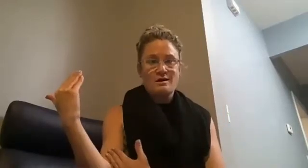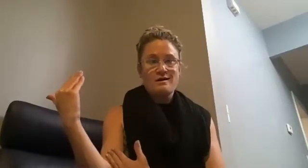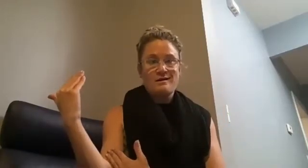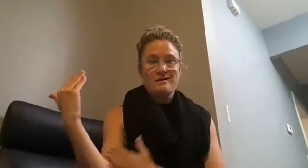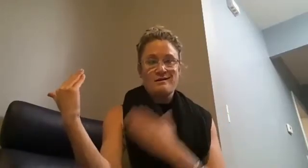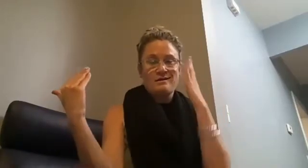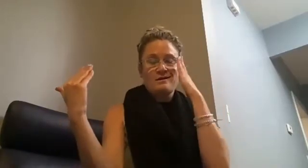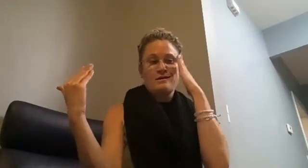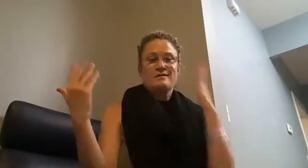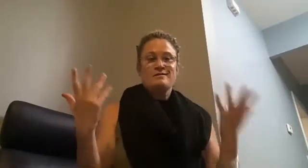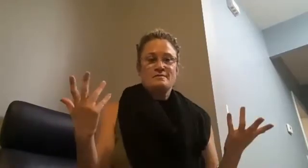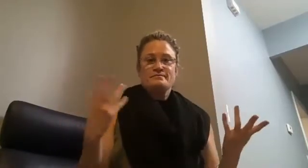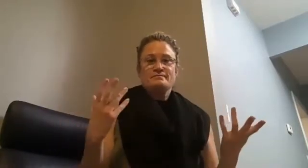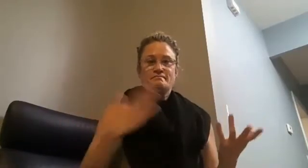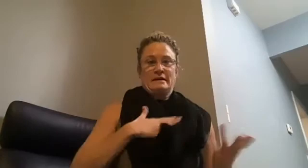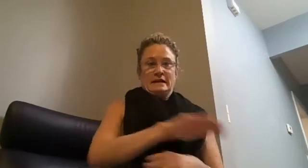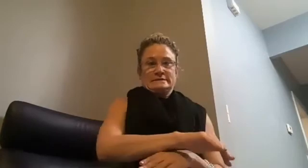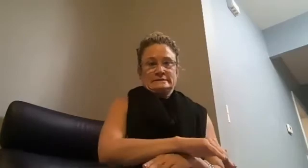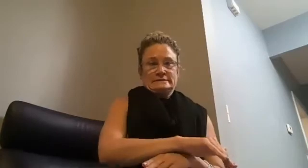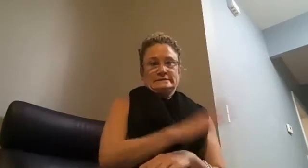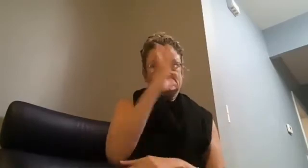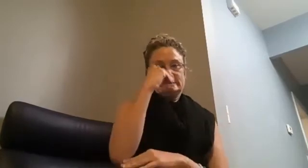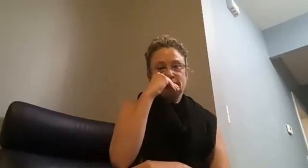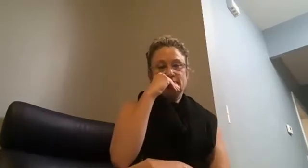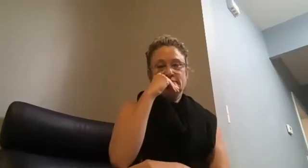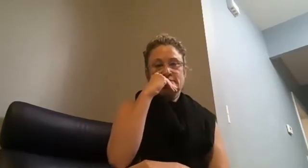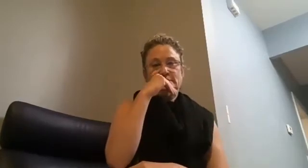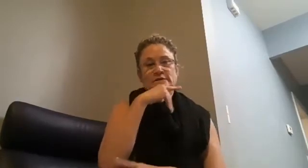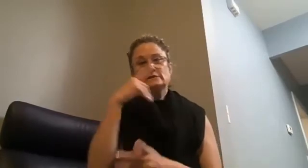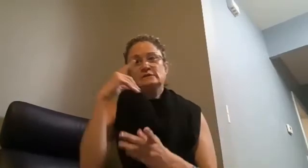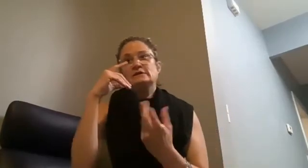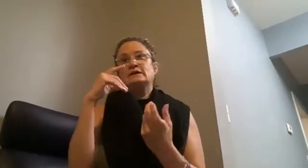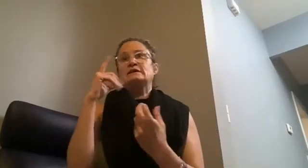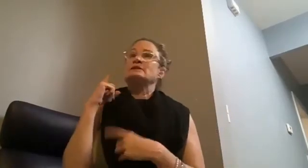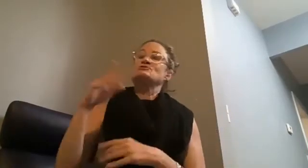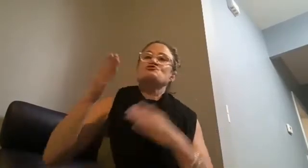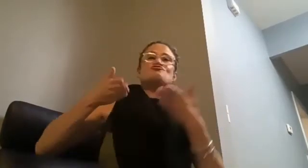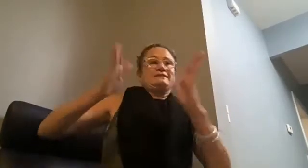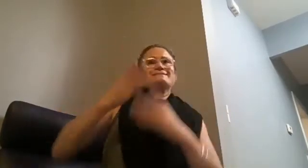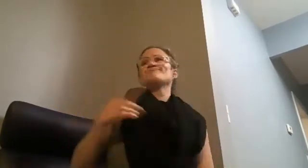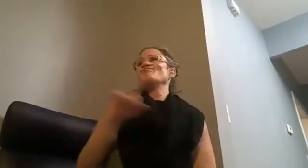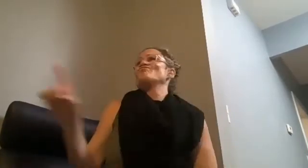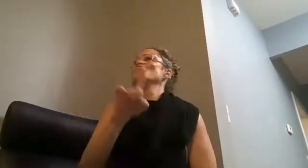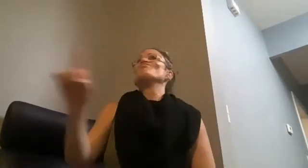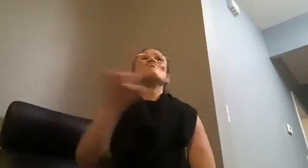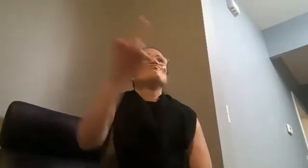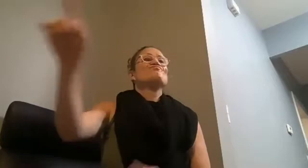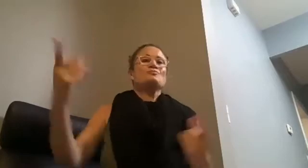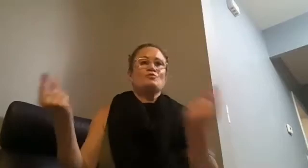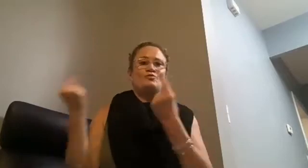that I spend most of my nights sleeping in, and then spend the rest of the day wandering the streets doing whatever it is that I need to do to get what I need to get a couple